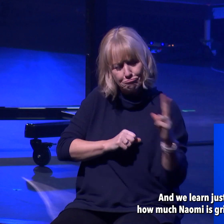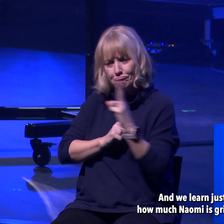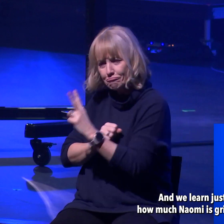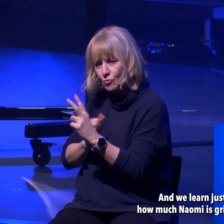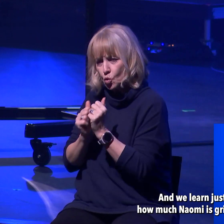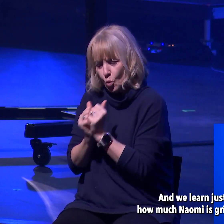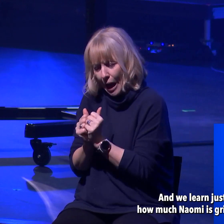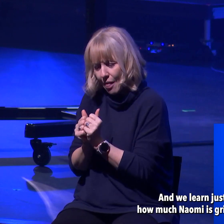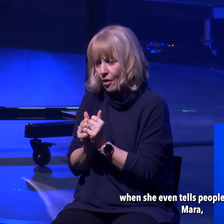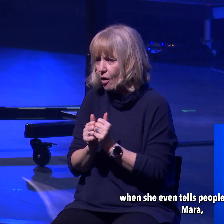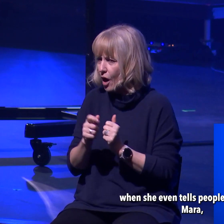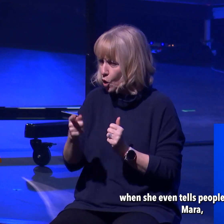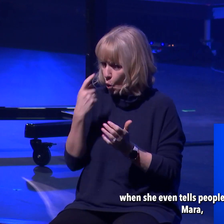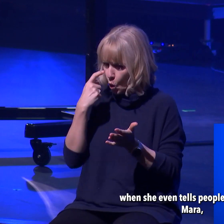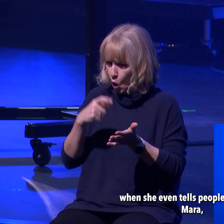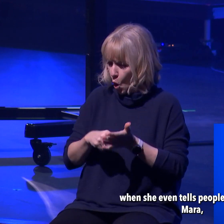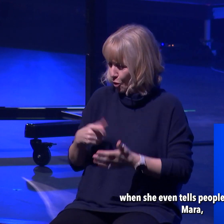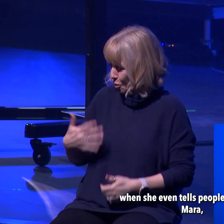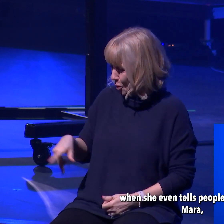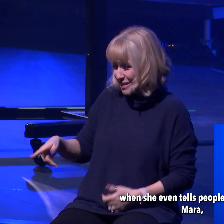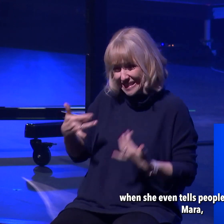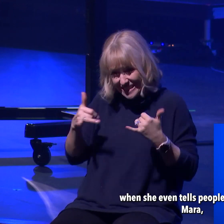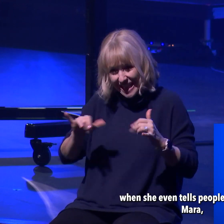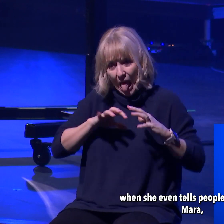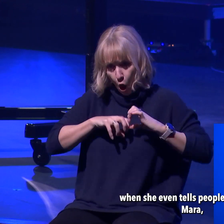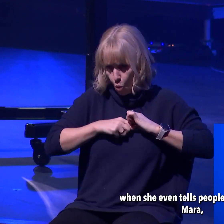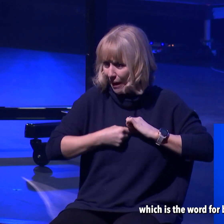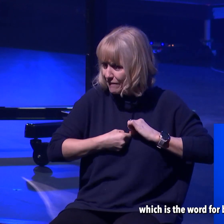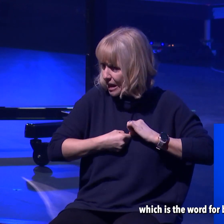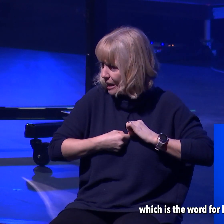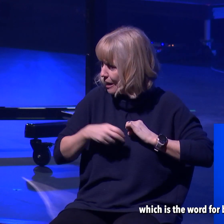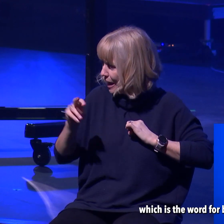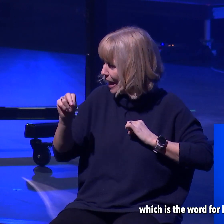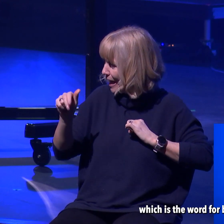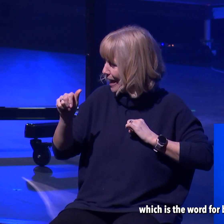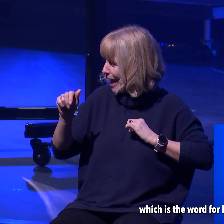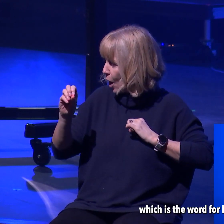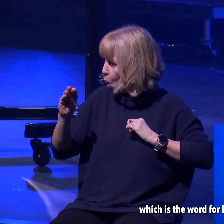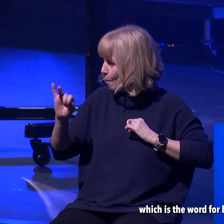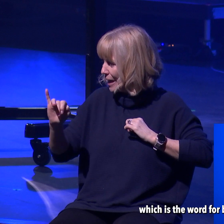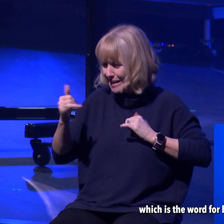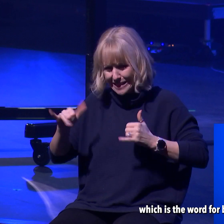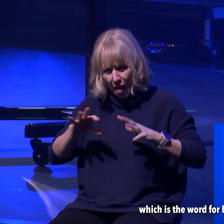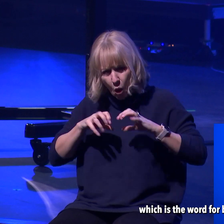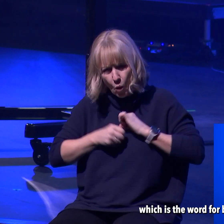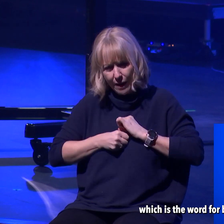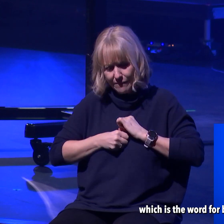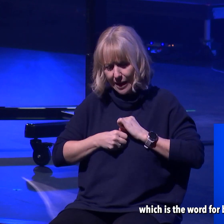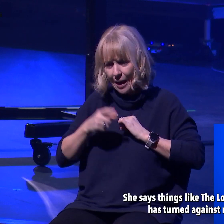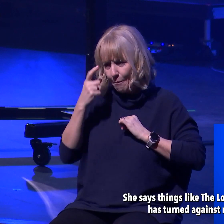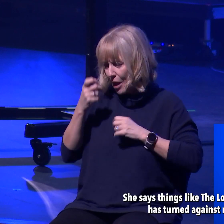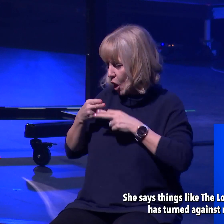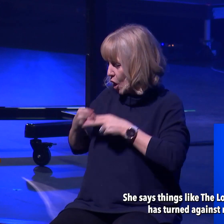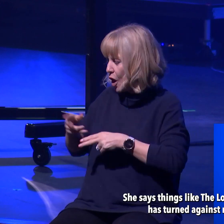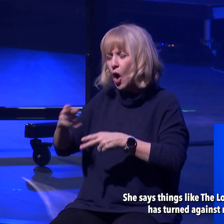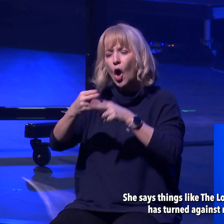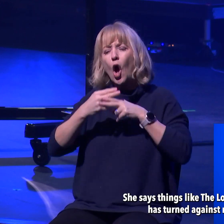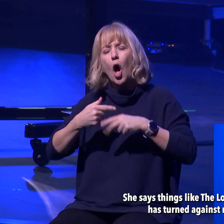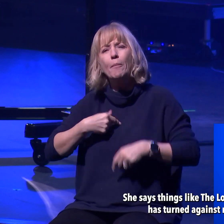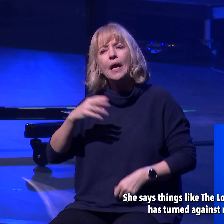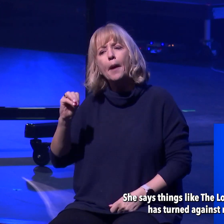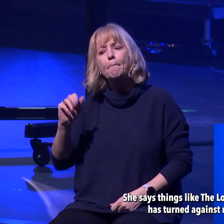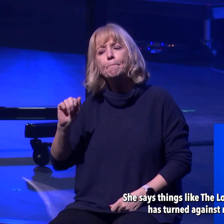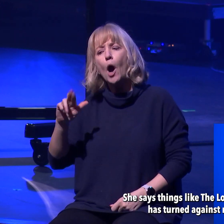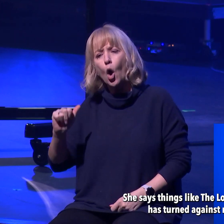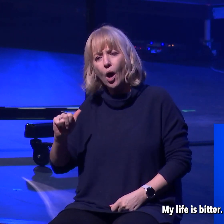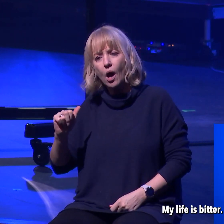is grieving when she even tells people to call her Mara, which is the word for bitter. She says things like, "The Lord's